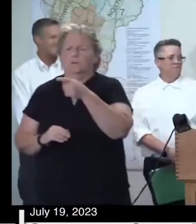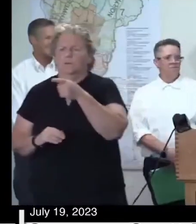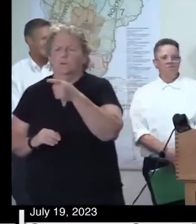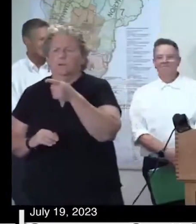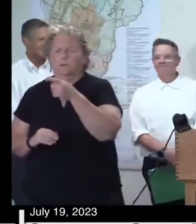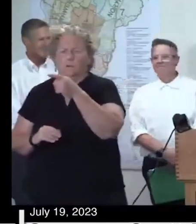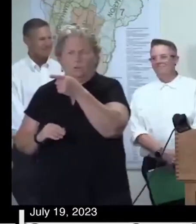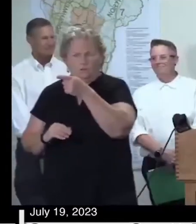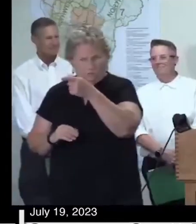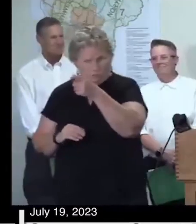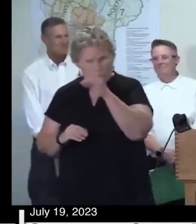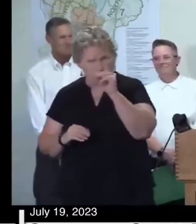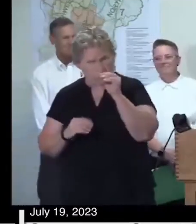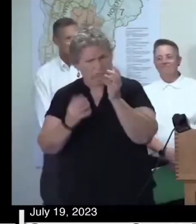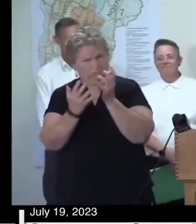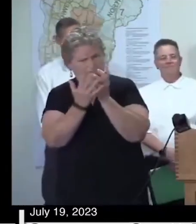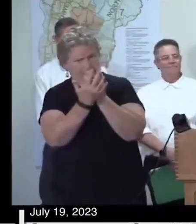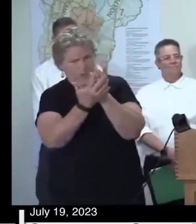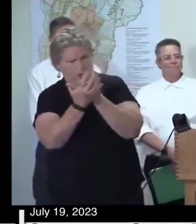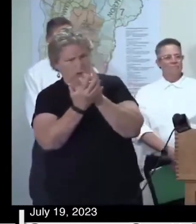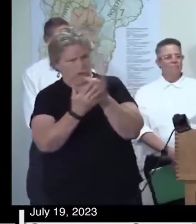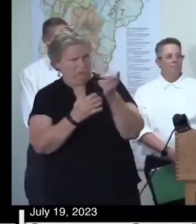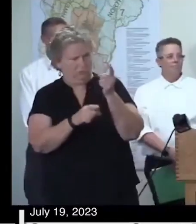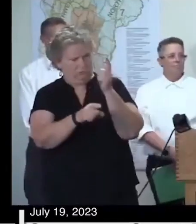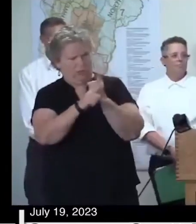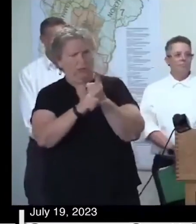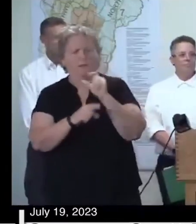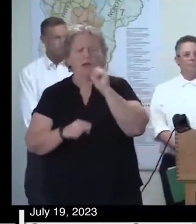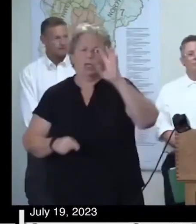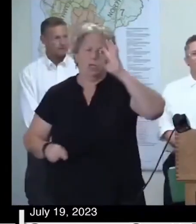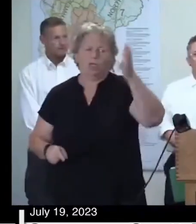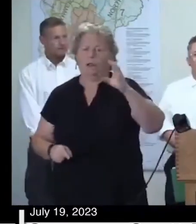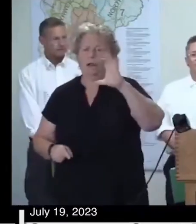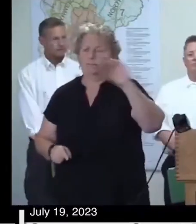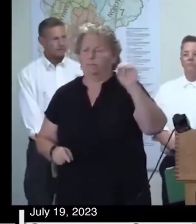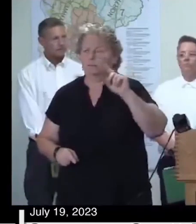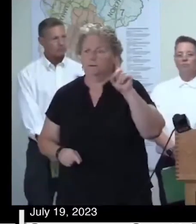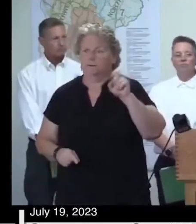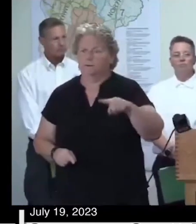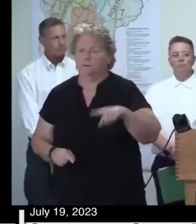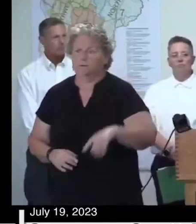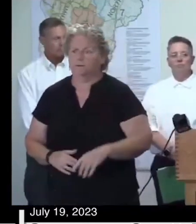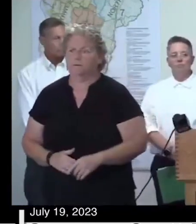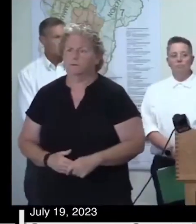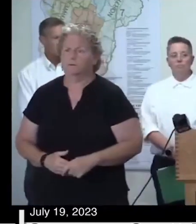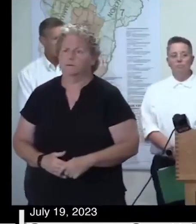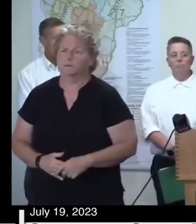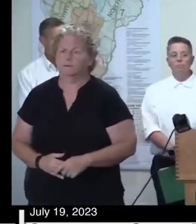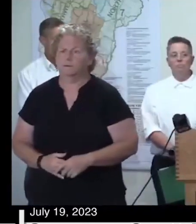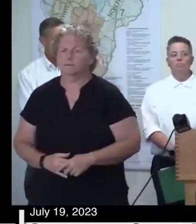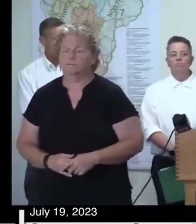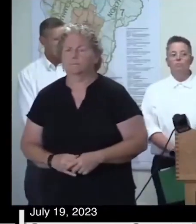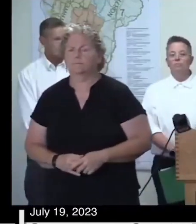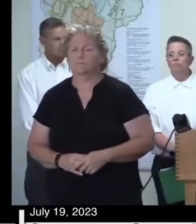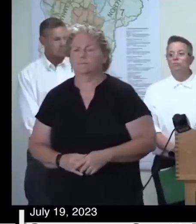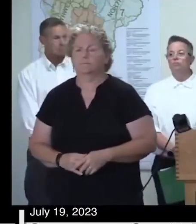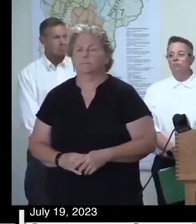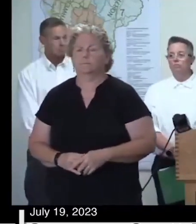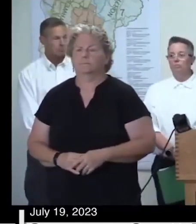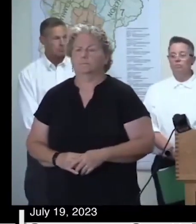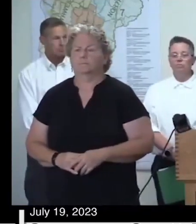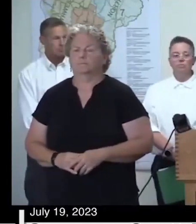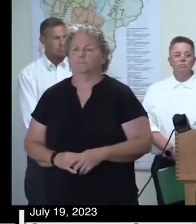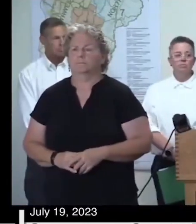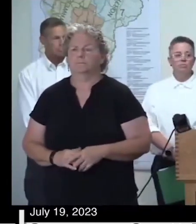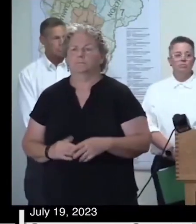of my head, I can't. You know, we some of those contractors obviously aren't ones that we coordinated. They